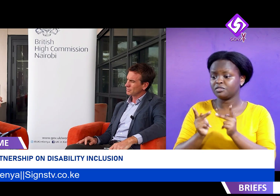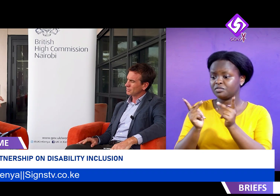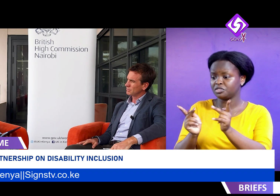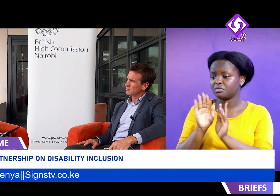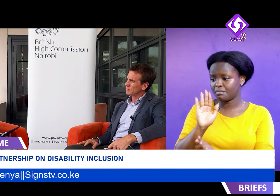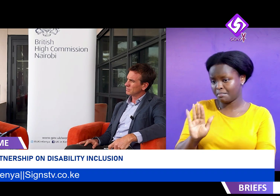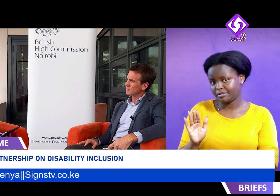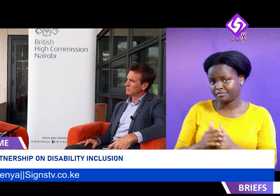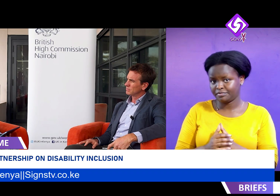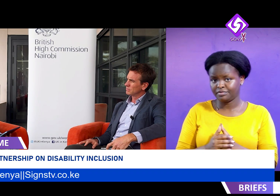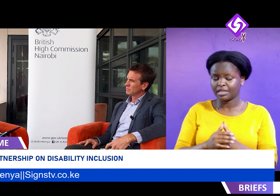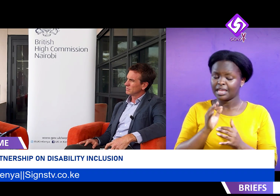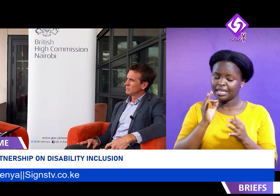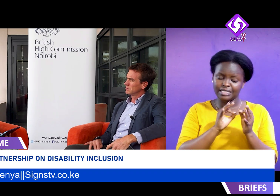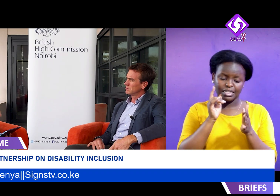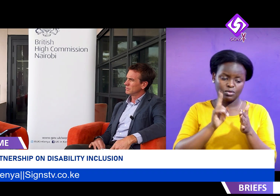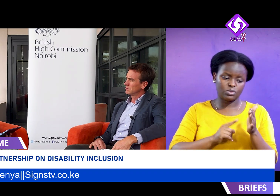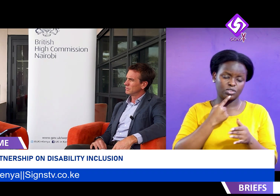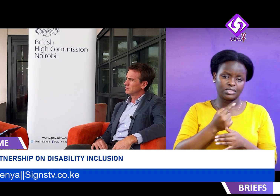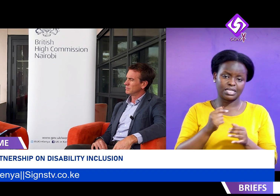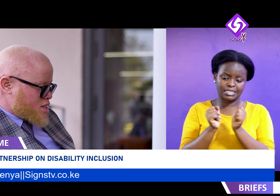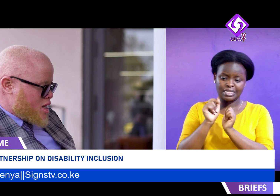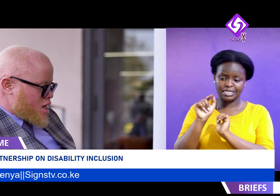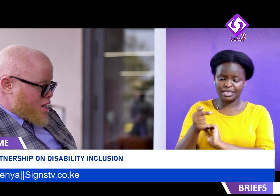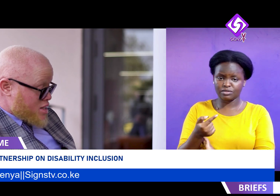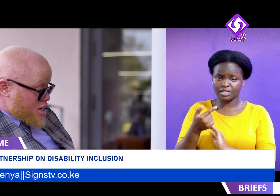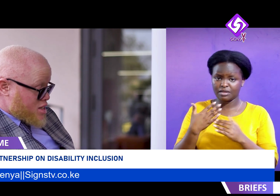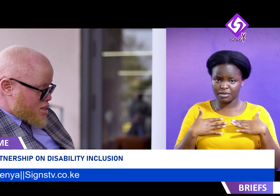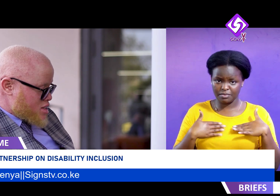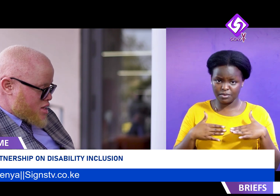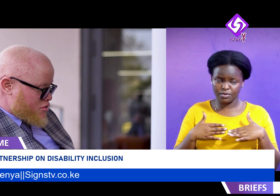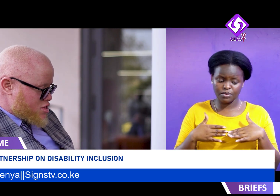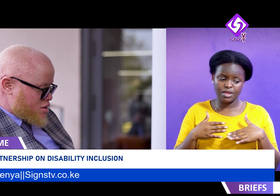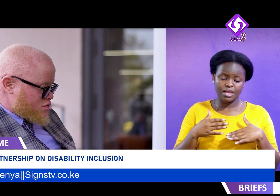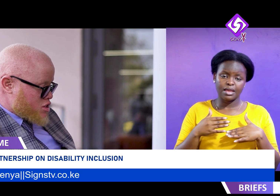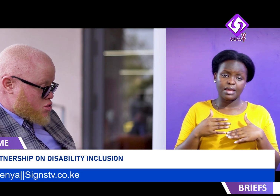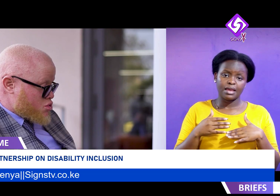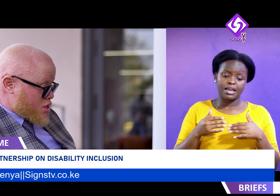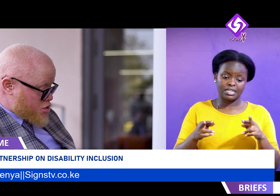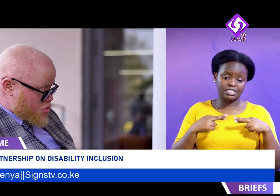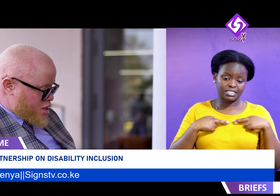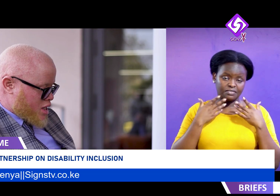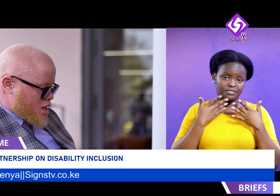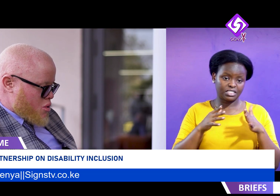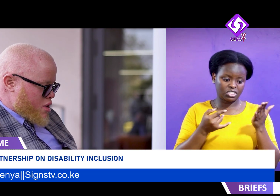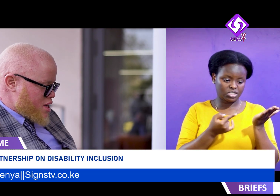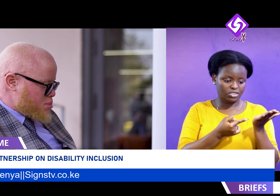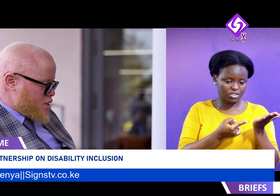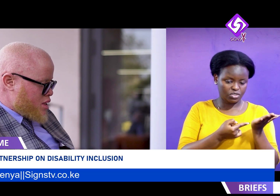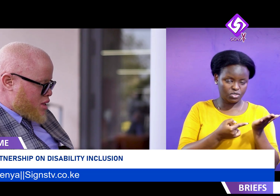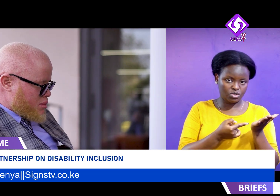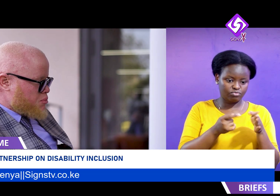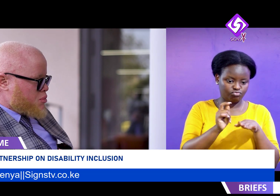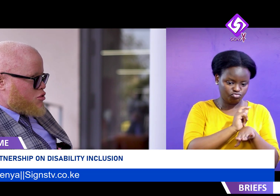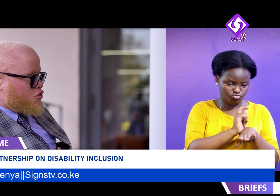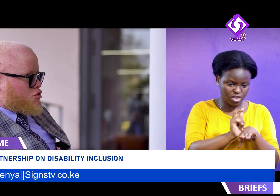quote exactly what you're saying, over 10,000 persons with disabilities and senior citizens have received digital skills training. What has